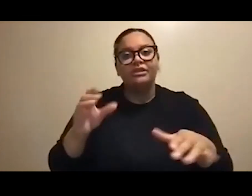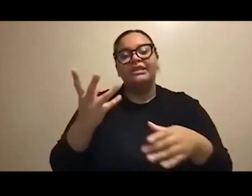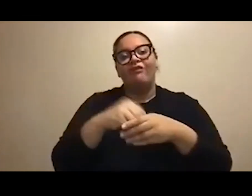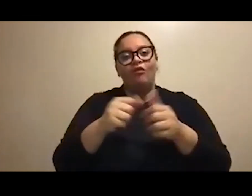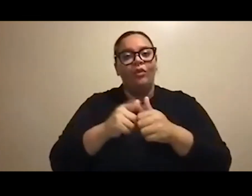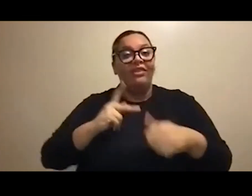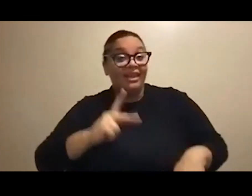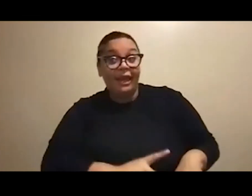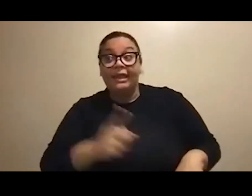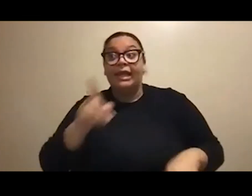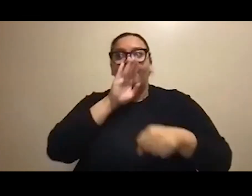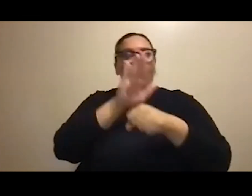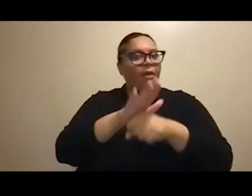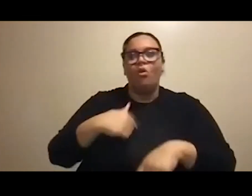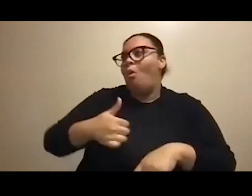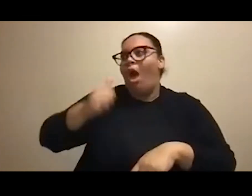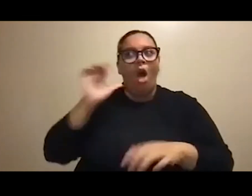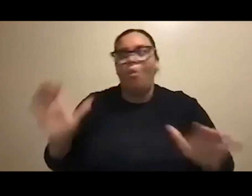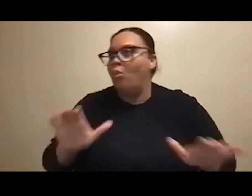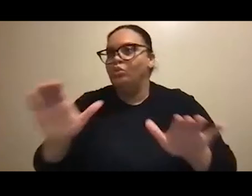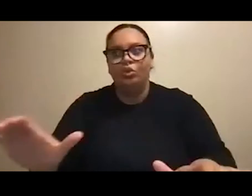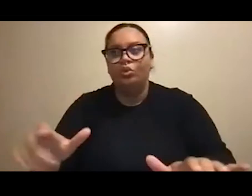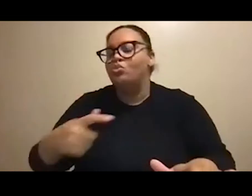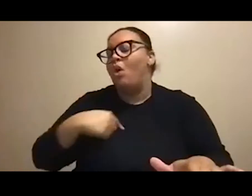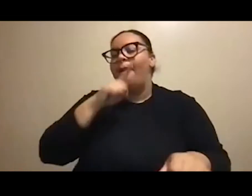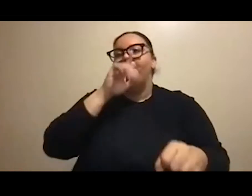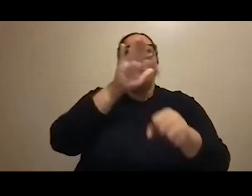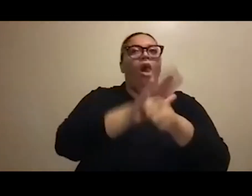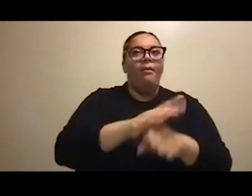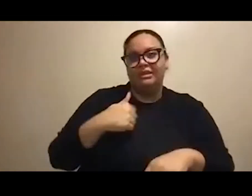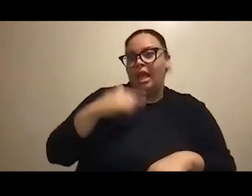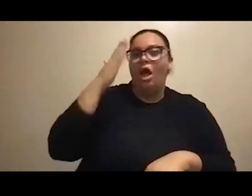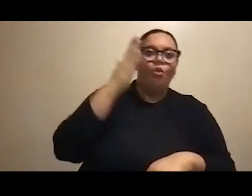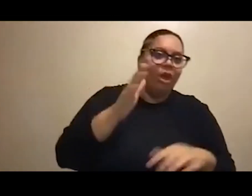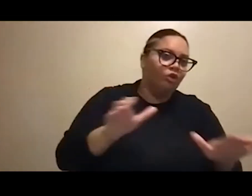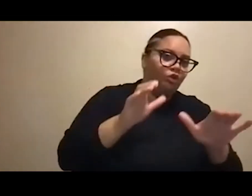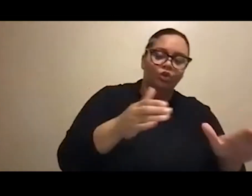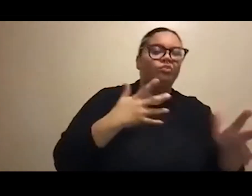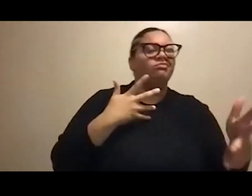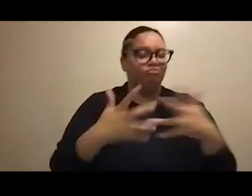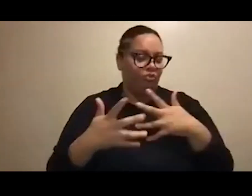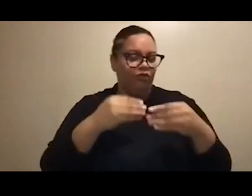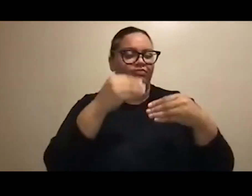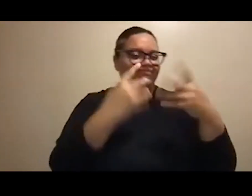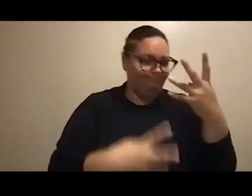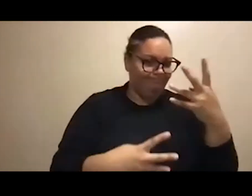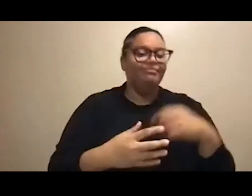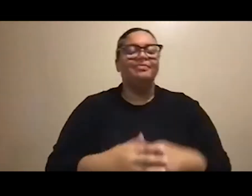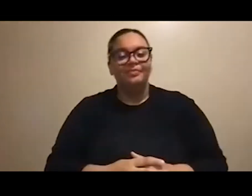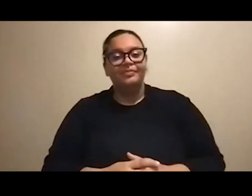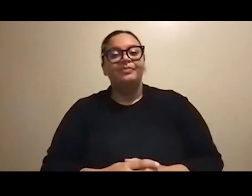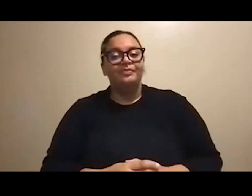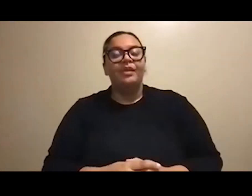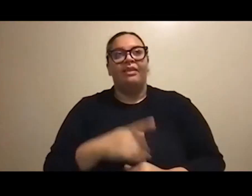do, and his commitments to certain protections for the landowning or